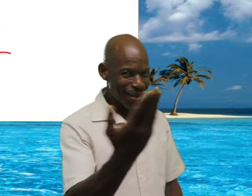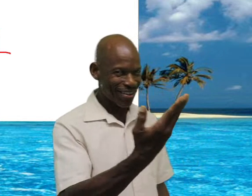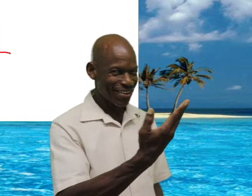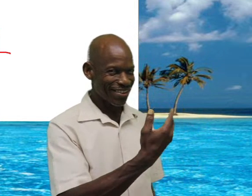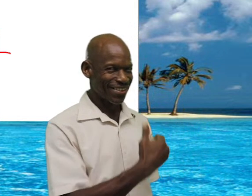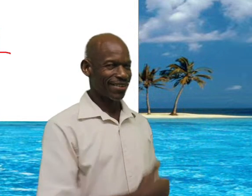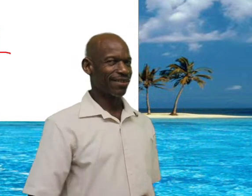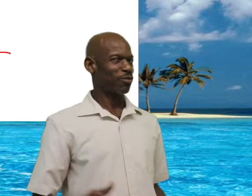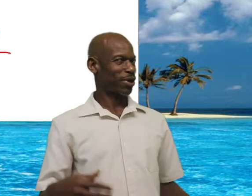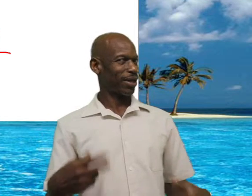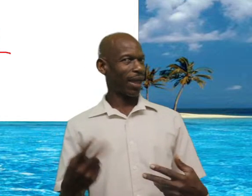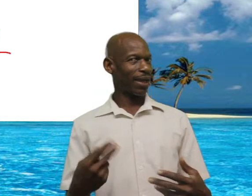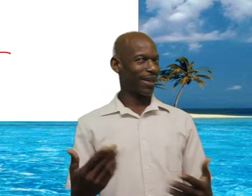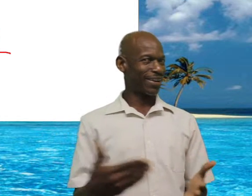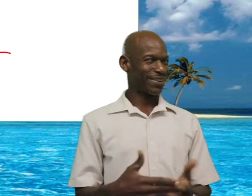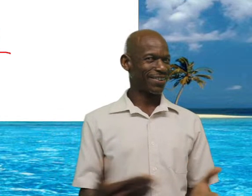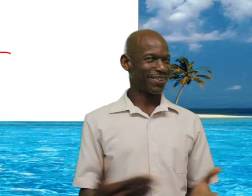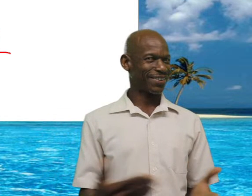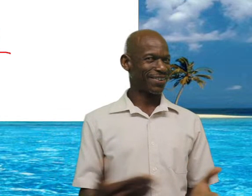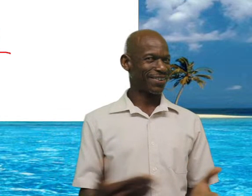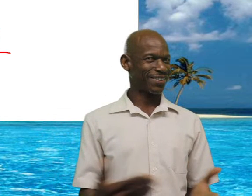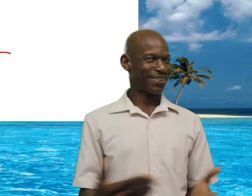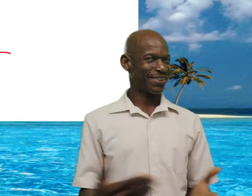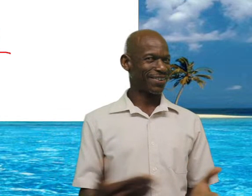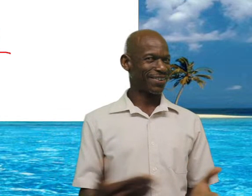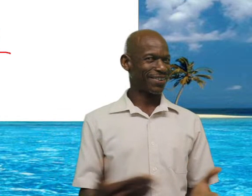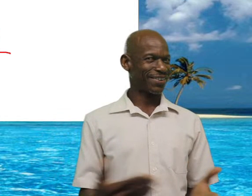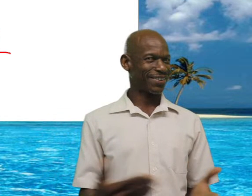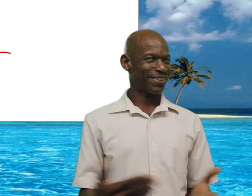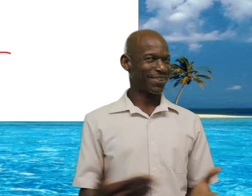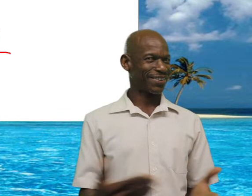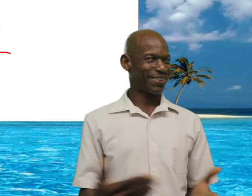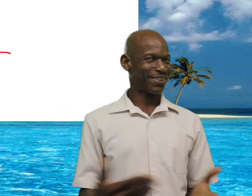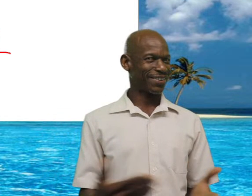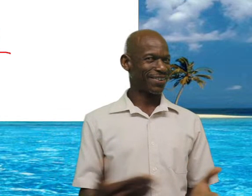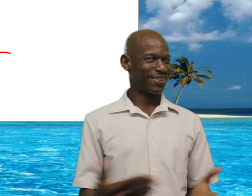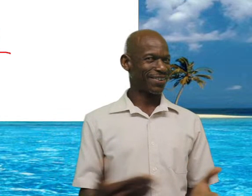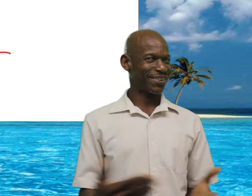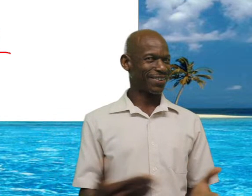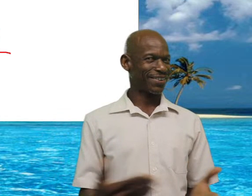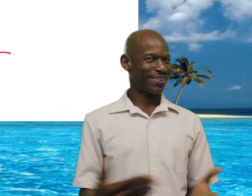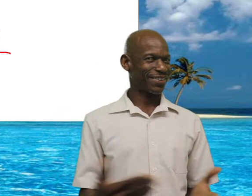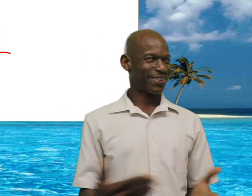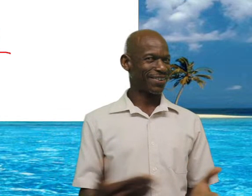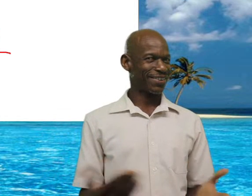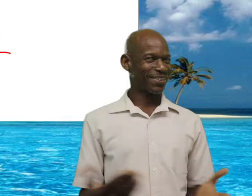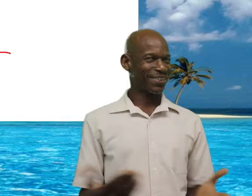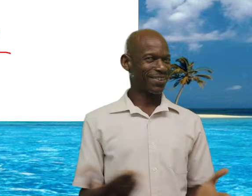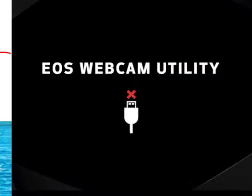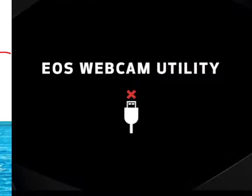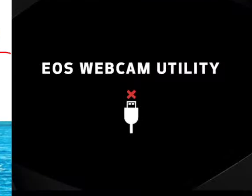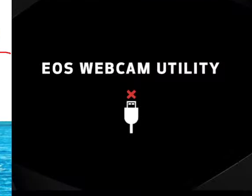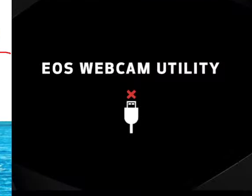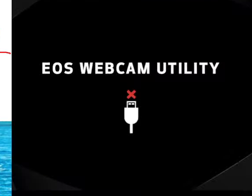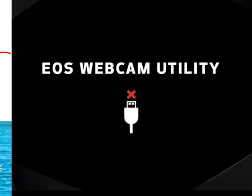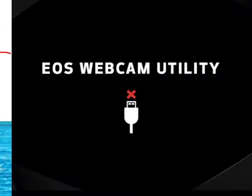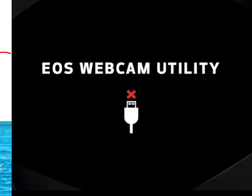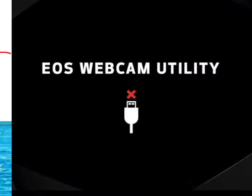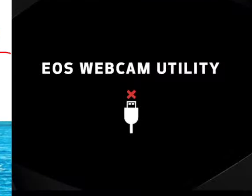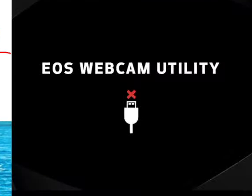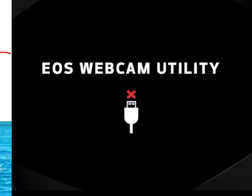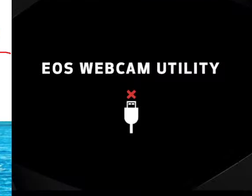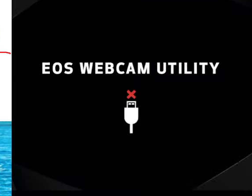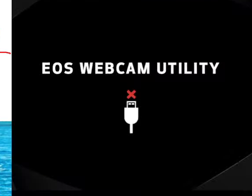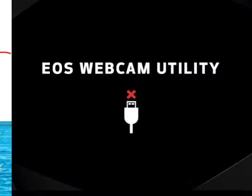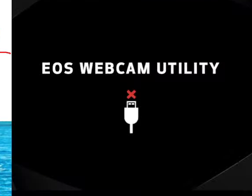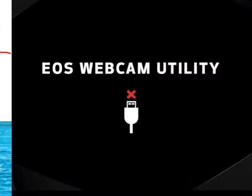we are back again this Sunday morning, and so wonderful to be alive and to be here with you all again. Today is our